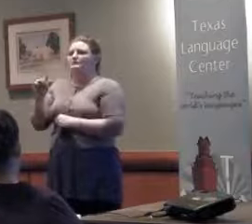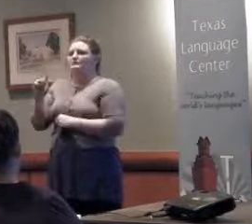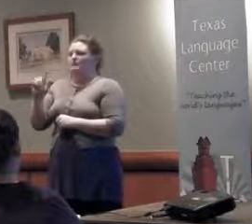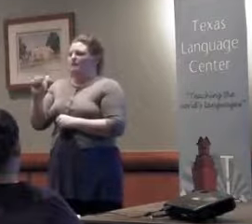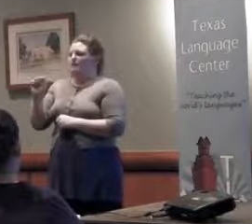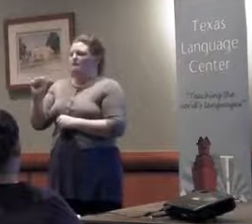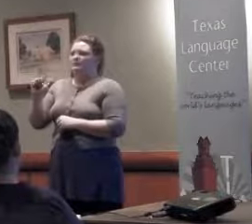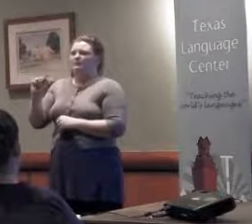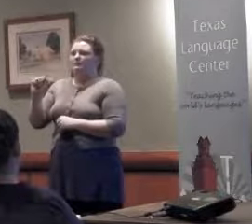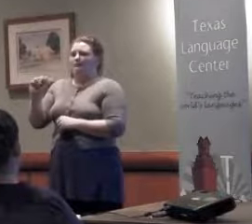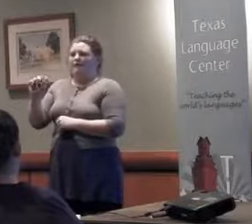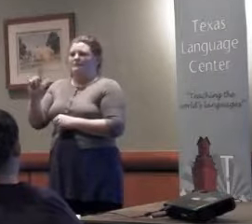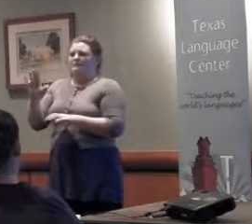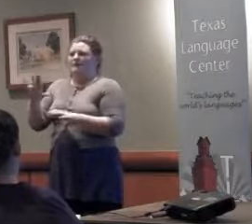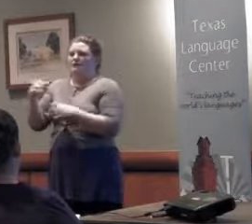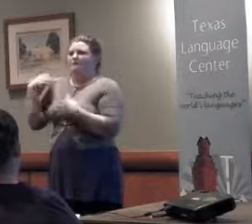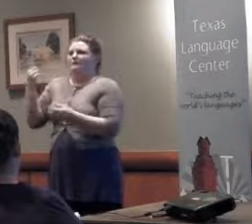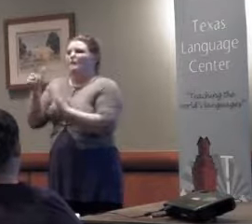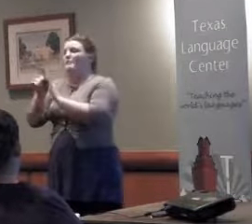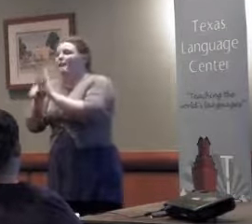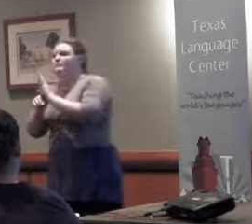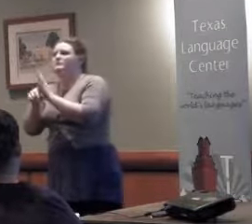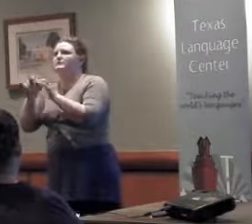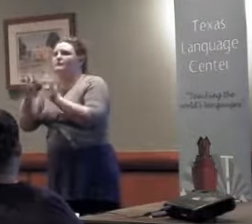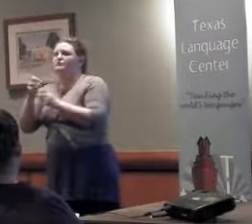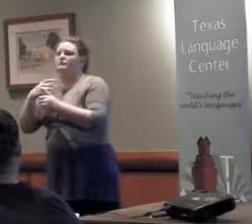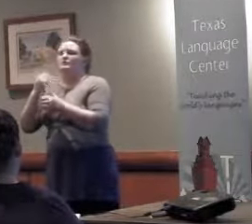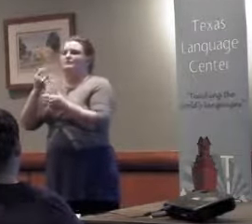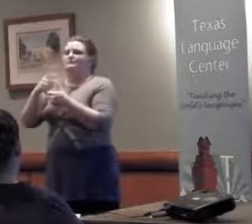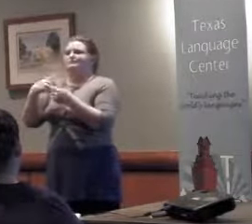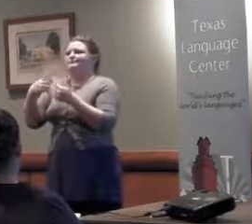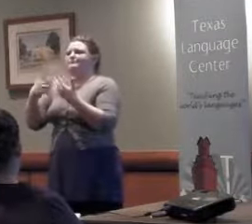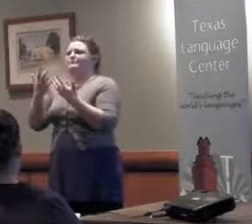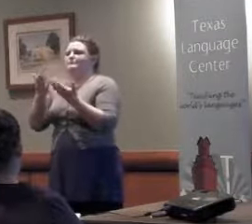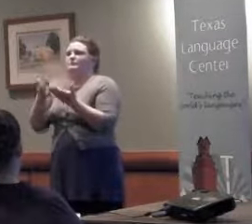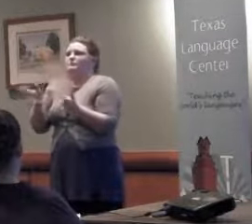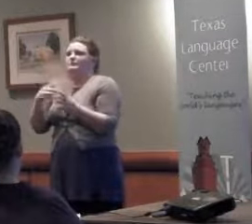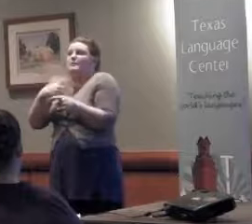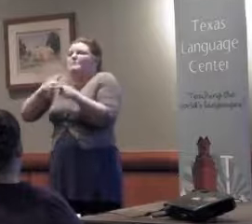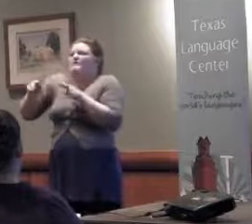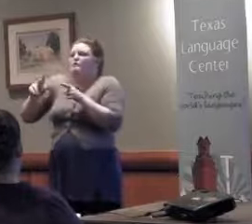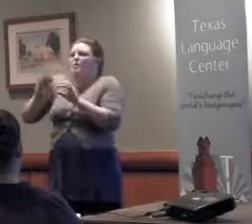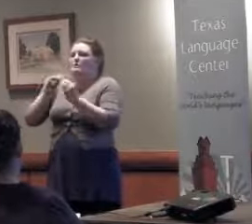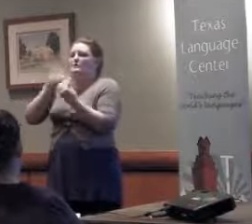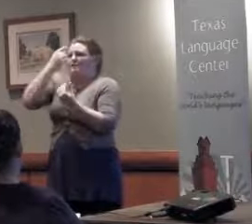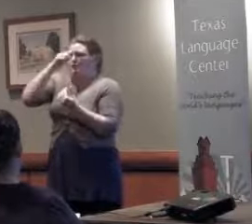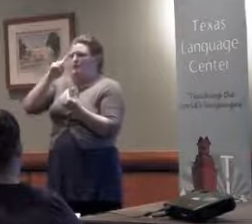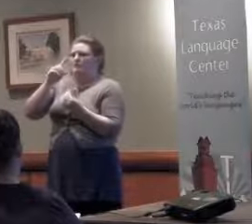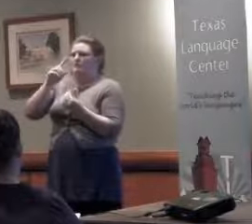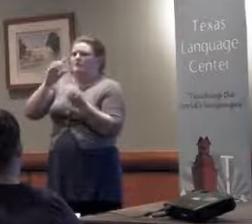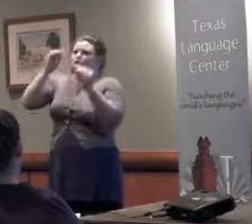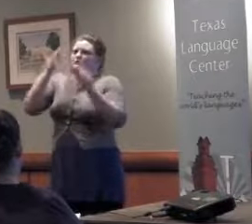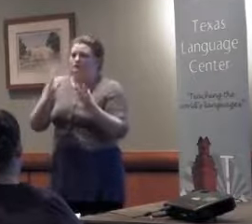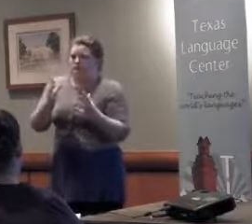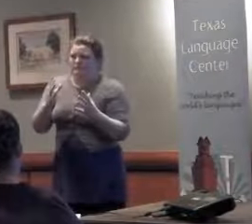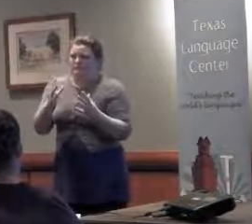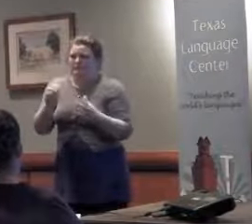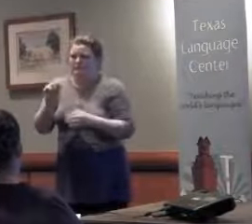years in terms of policy matters, but also just kind of as a professional organization for instructors